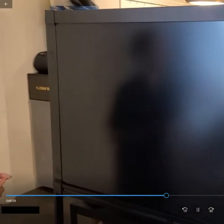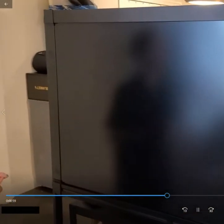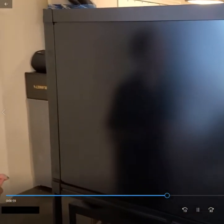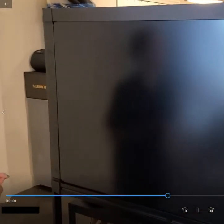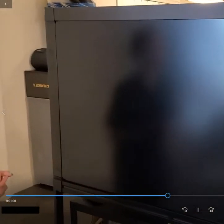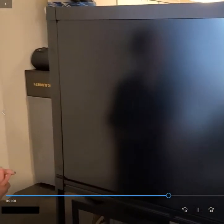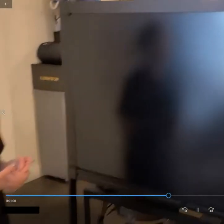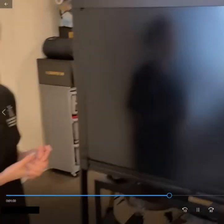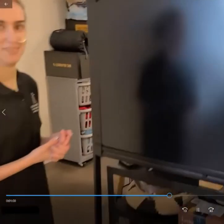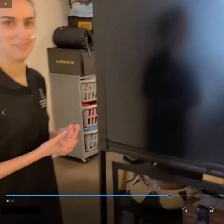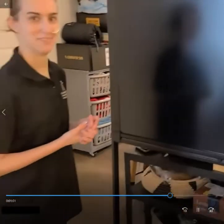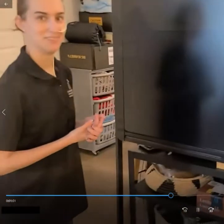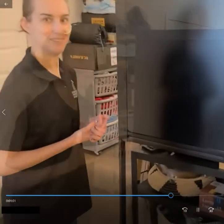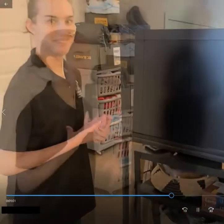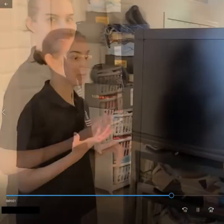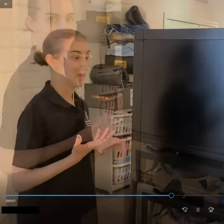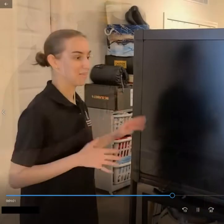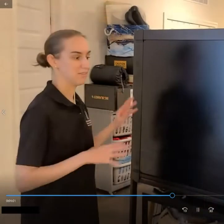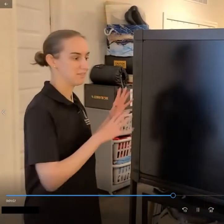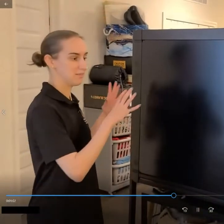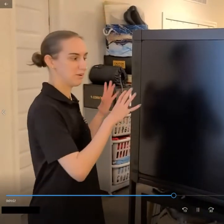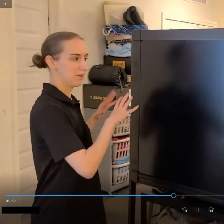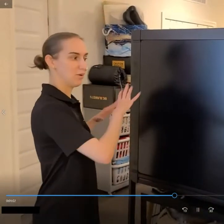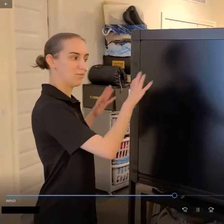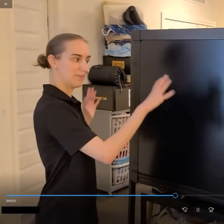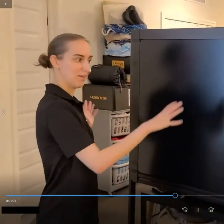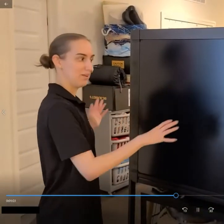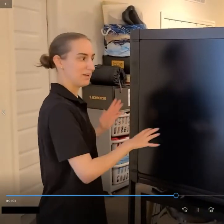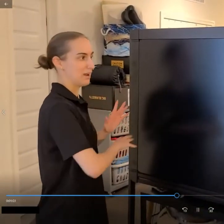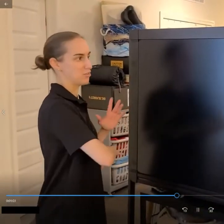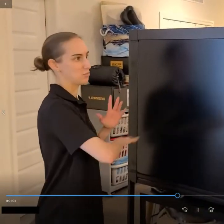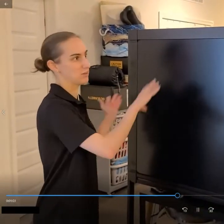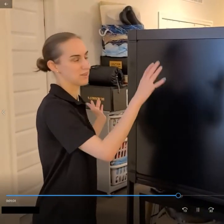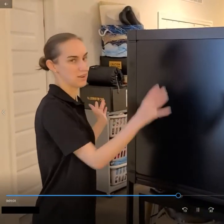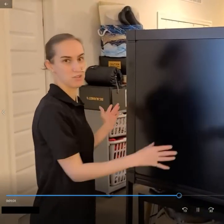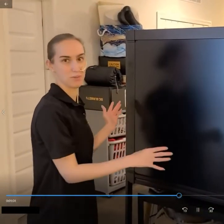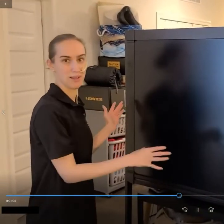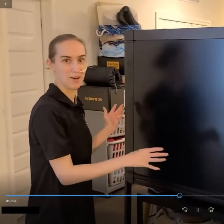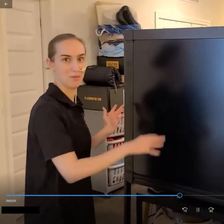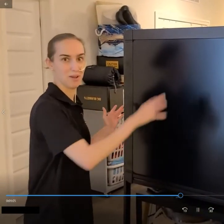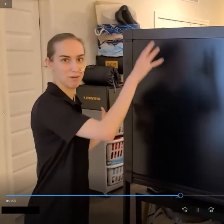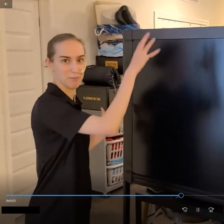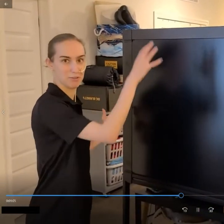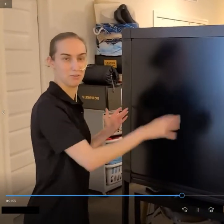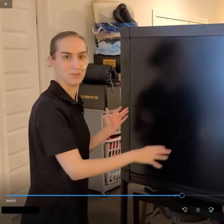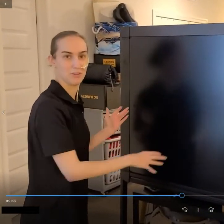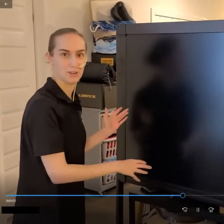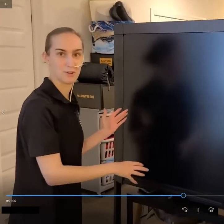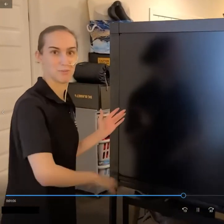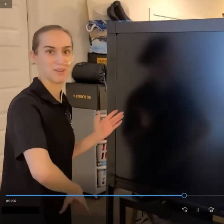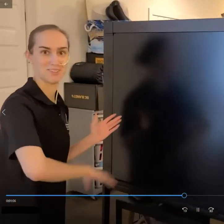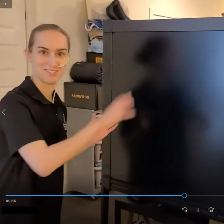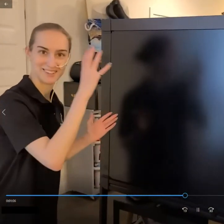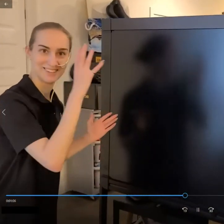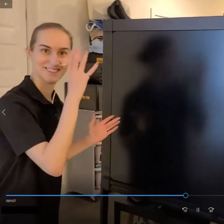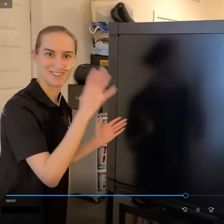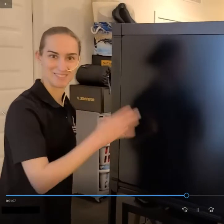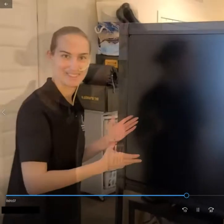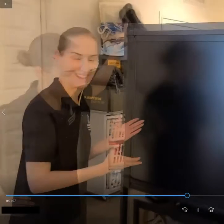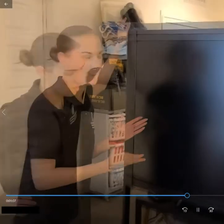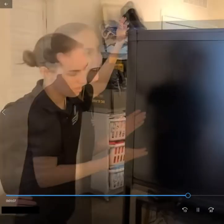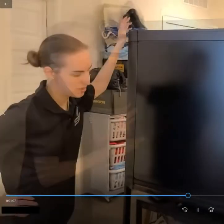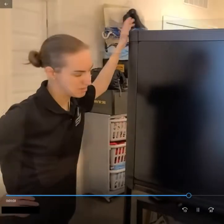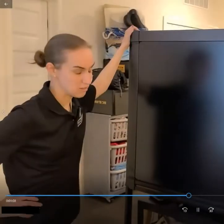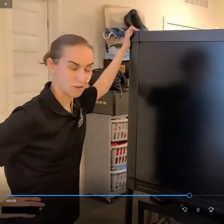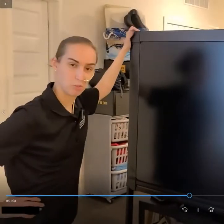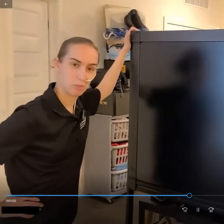grown-up Etch-a-Sketch. So yeah, this is the very low fidelity. I just want to sketch something out. I write my to-do list here for my assistant, stuff